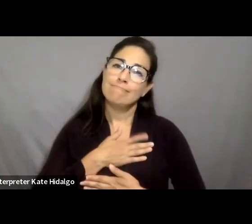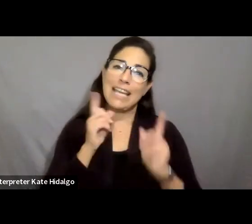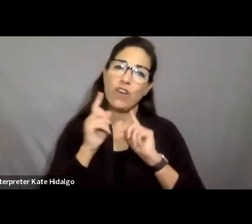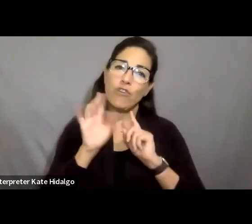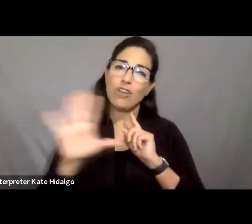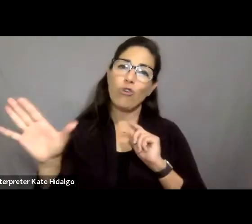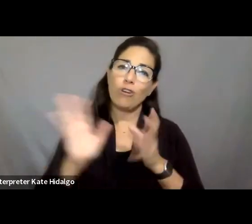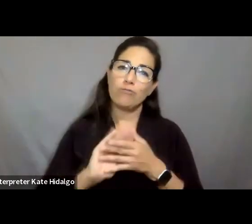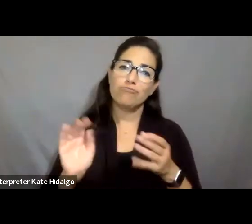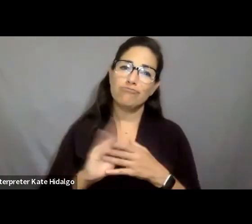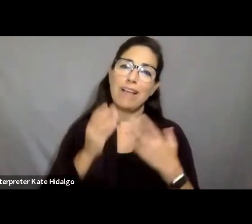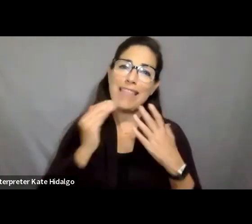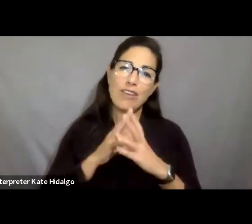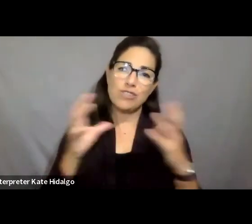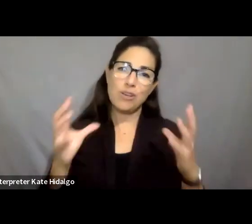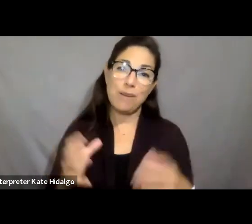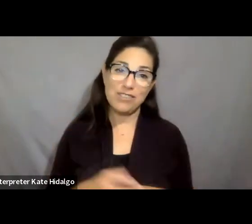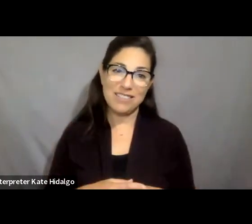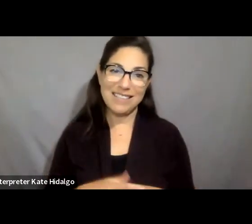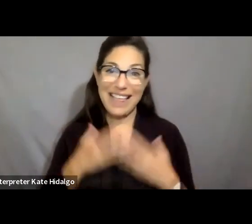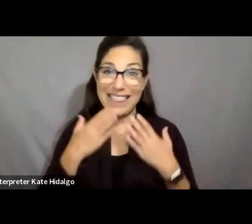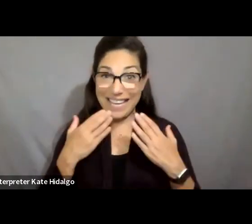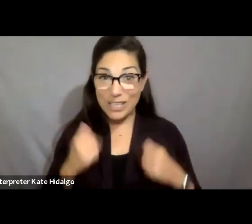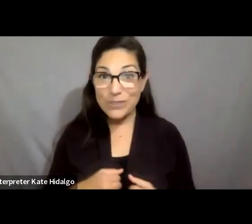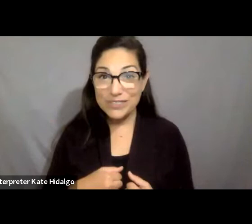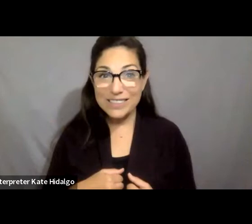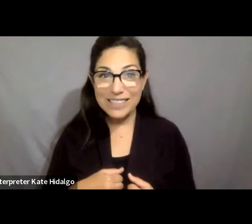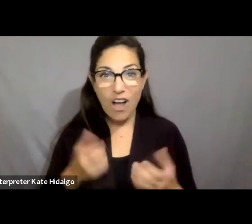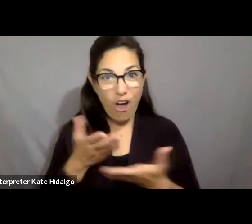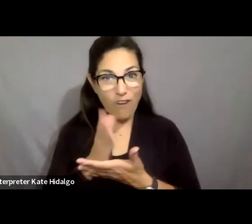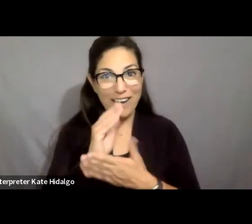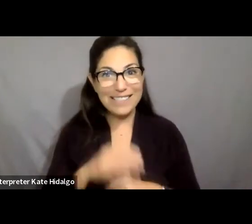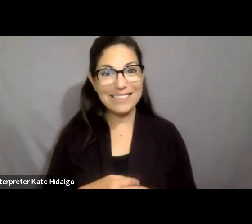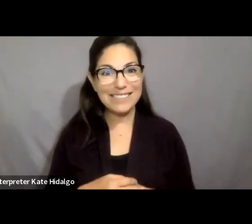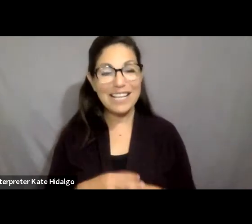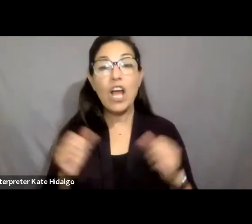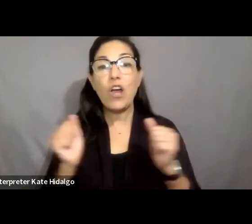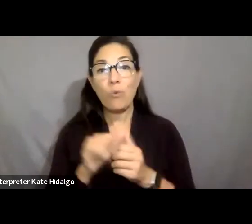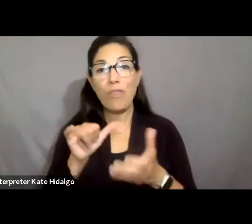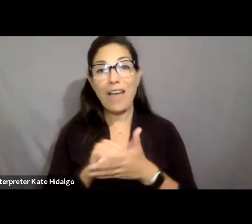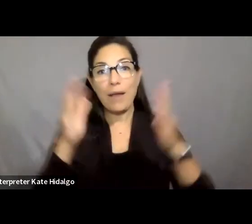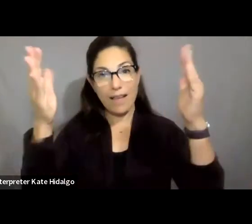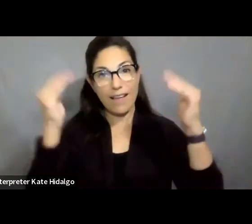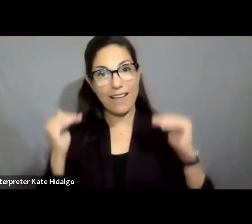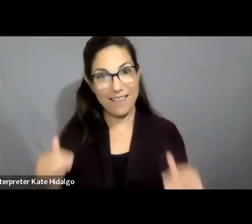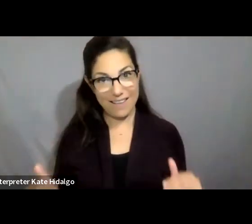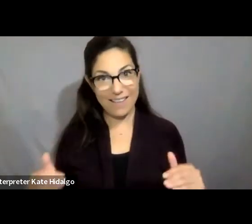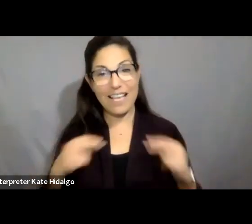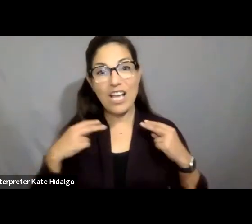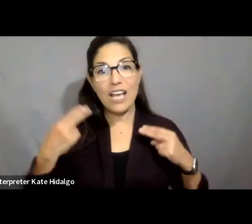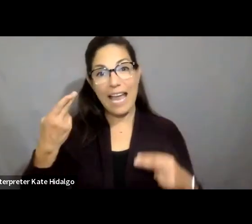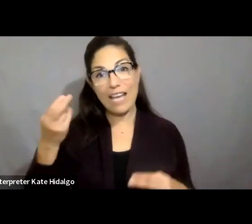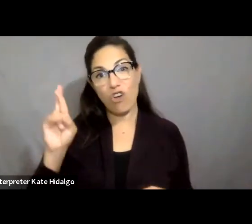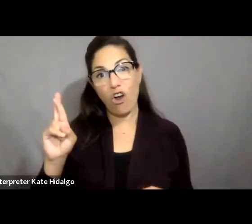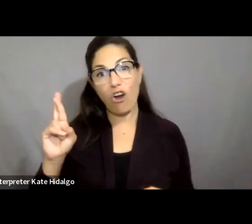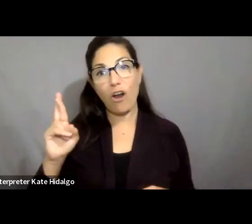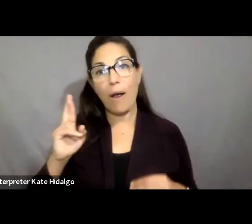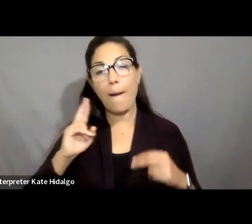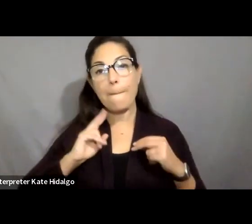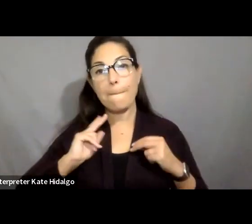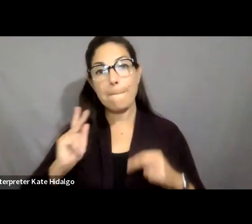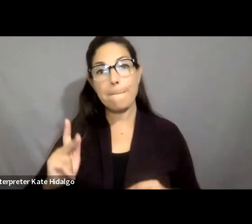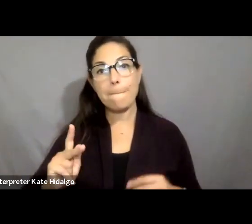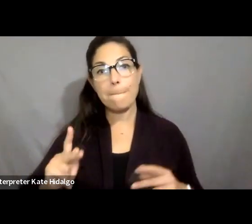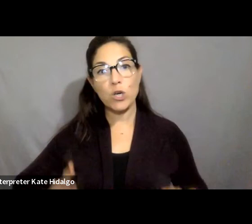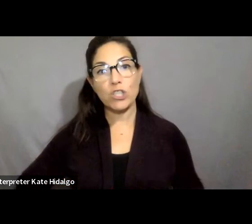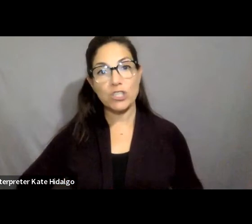so much for being here. All right. Thank you. All right. With that, we are going to move on to human resources personnel consent